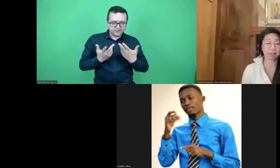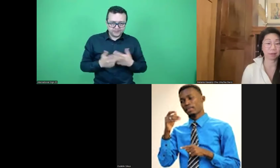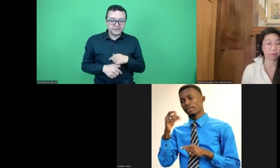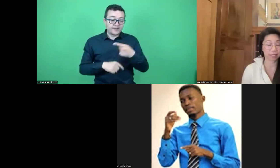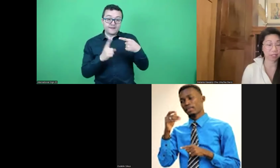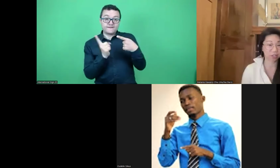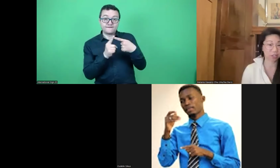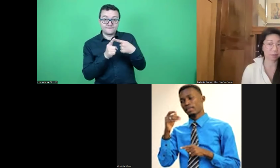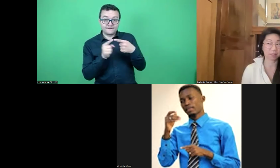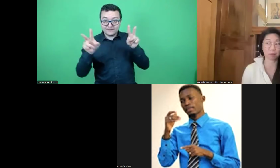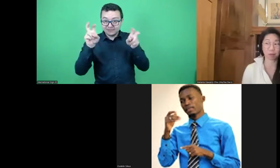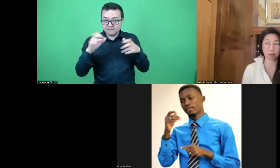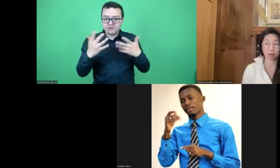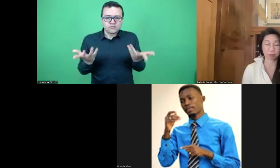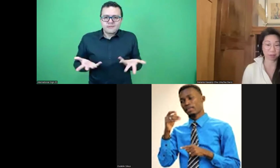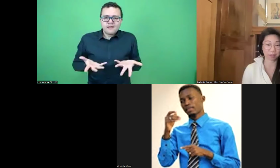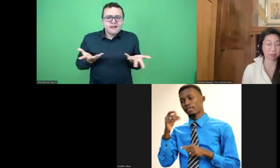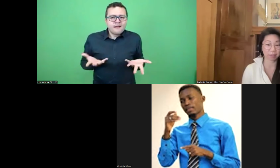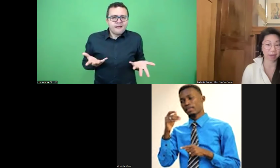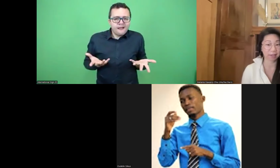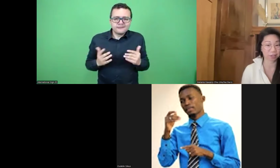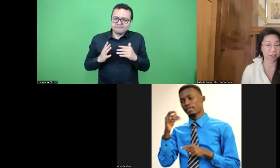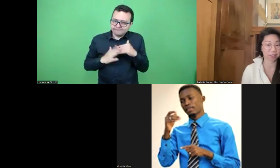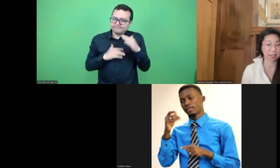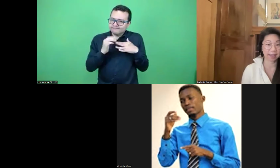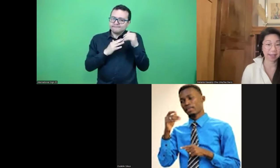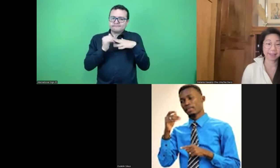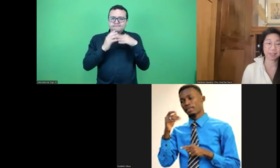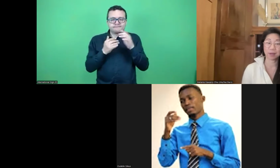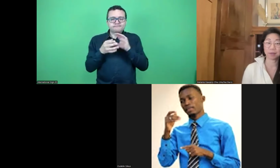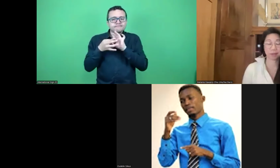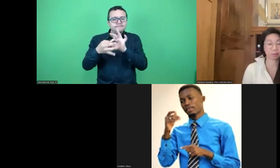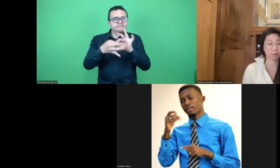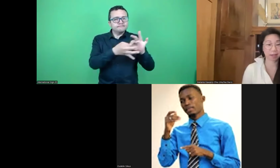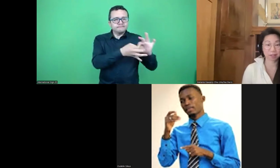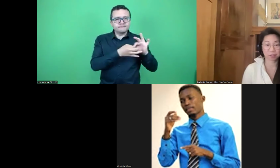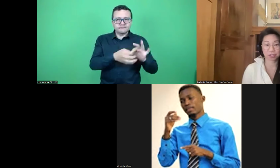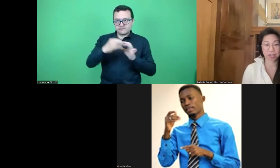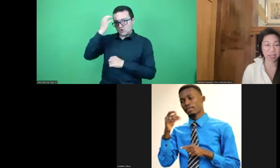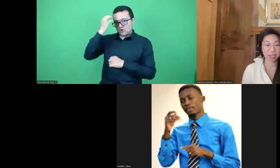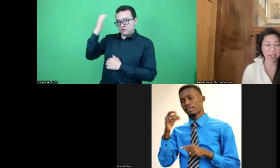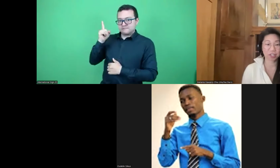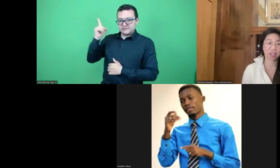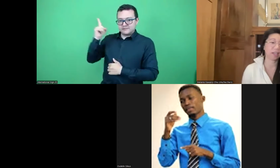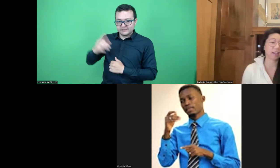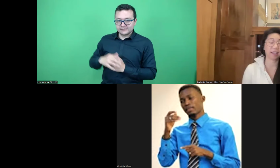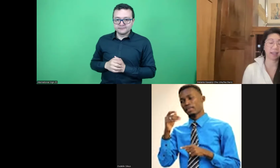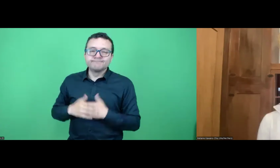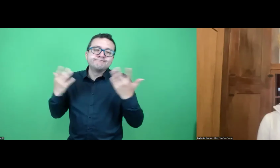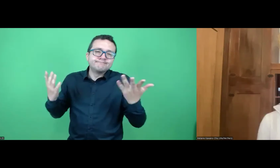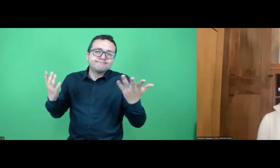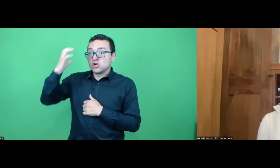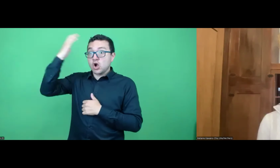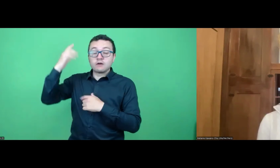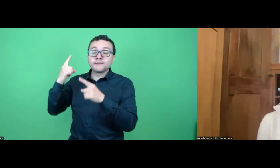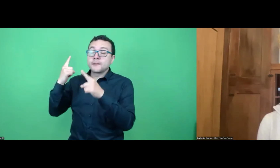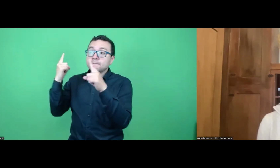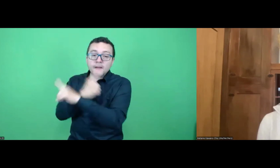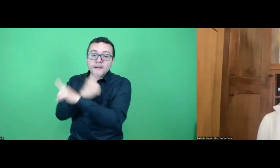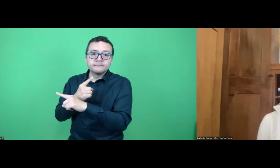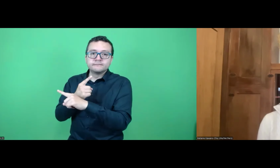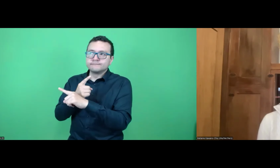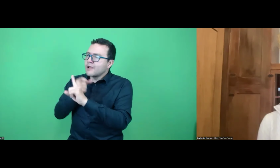build relationships and rapport with government actors. And so if government actors changed, if there was